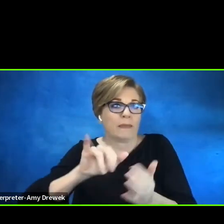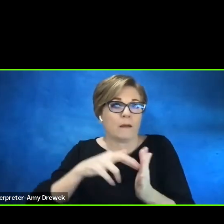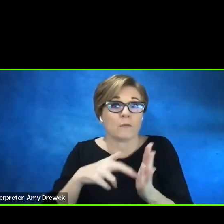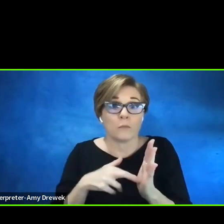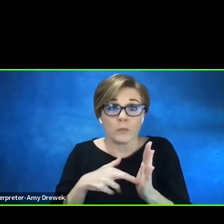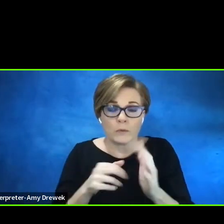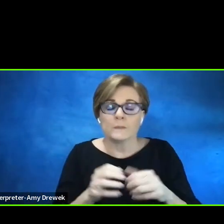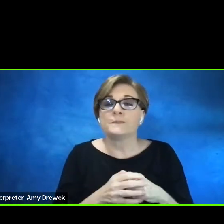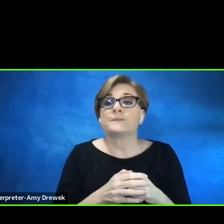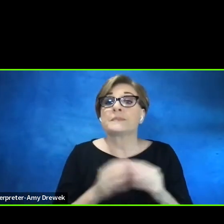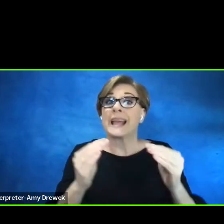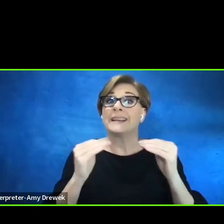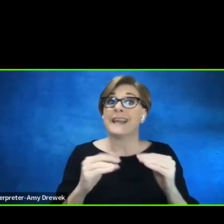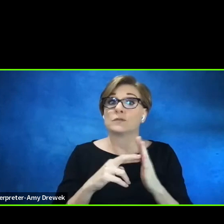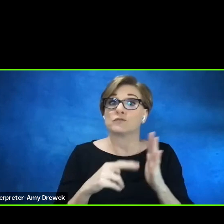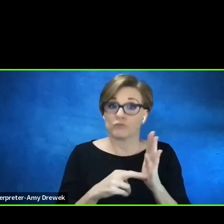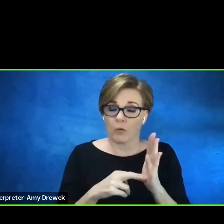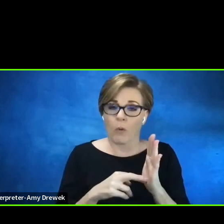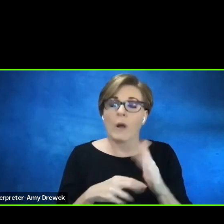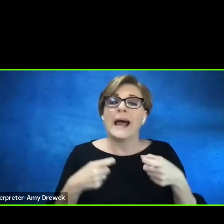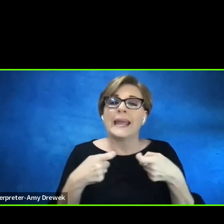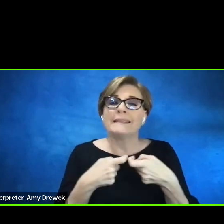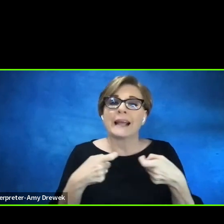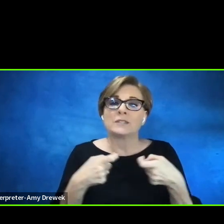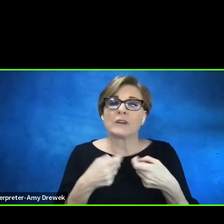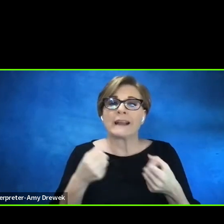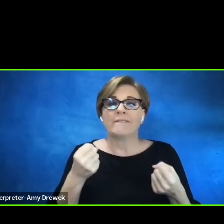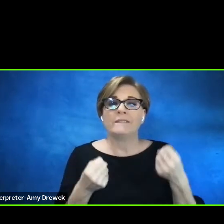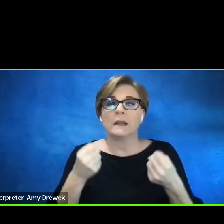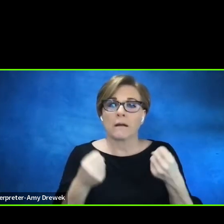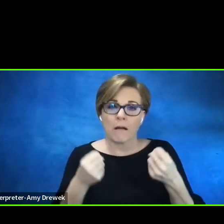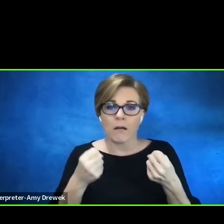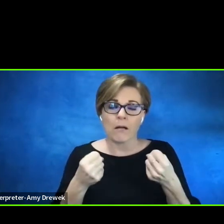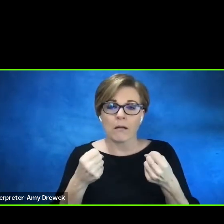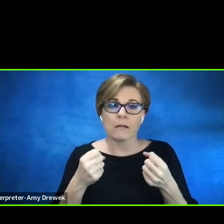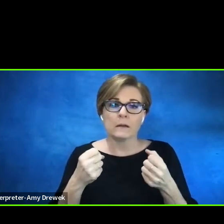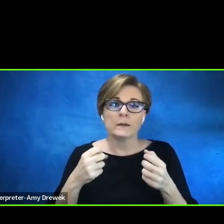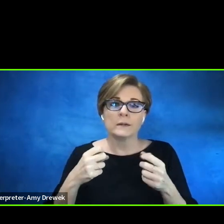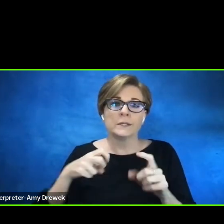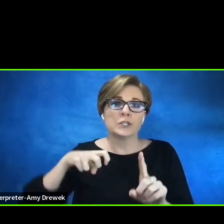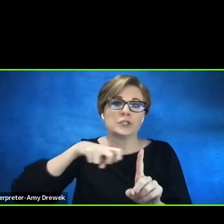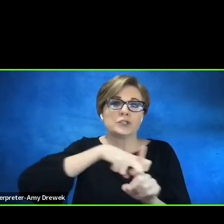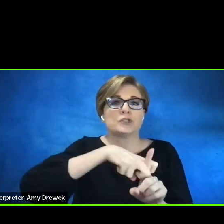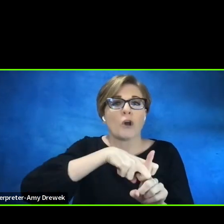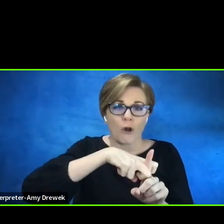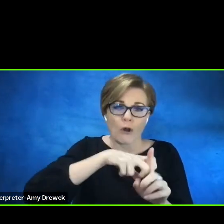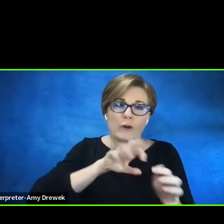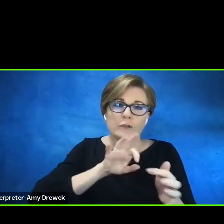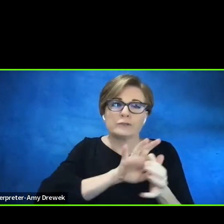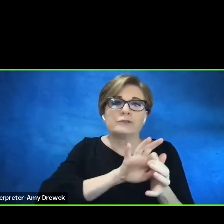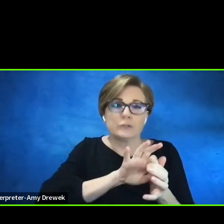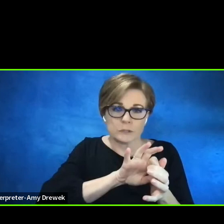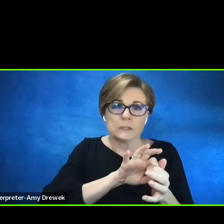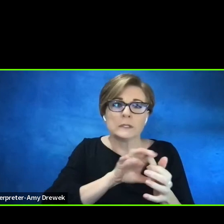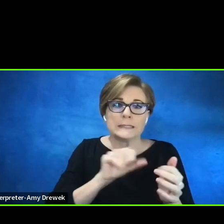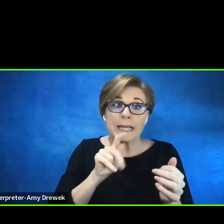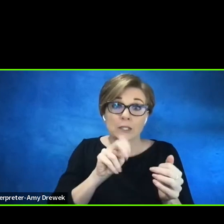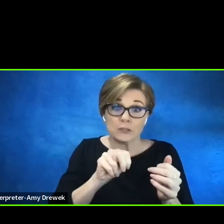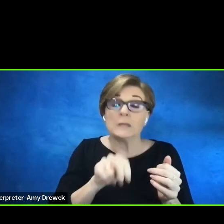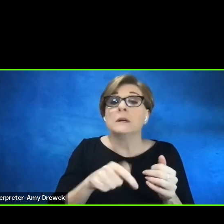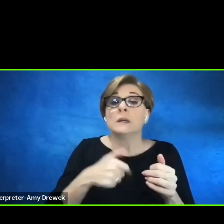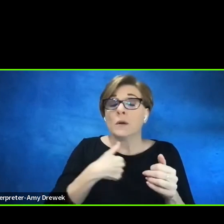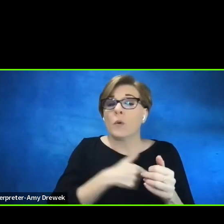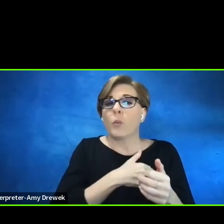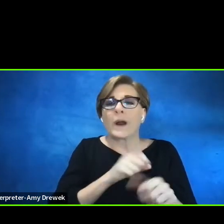The next rule is the electric vehicle charging station. We're working on the notice for proposed rulemaking on this